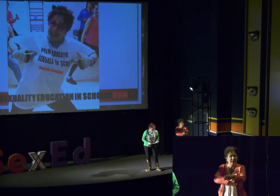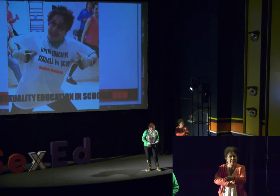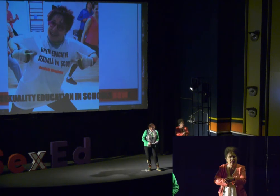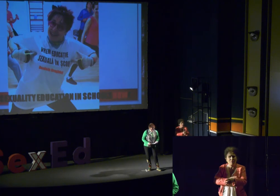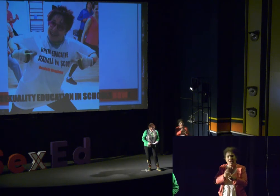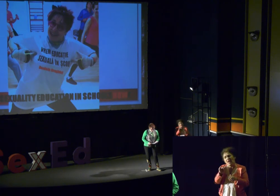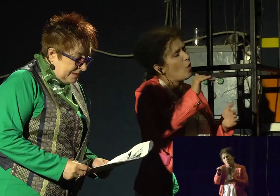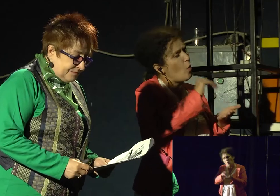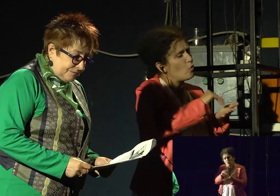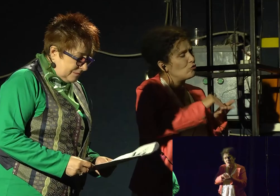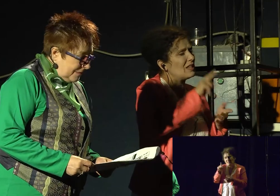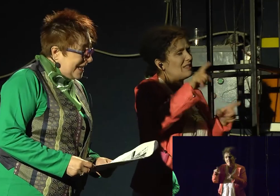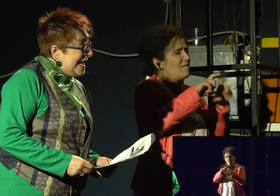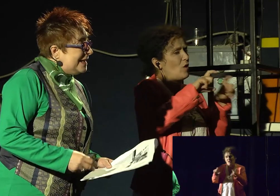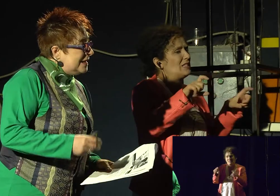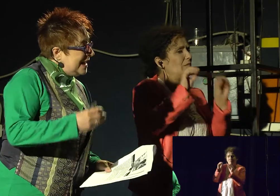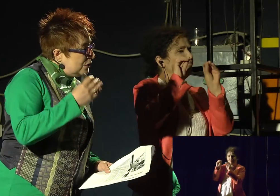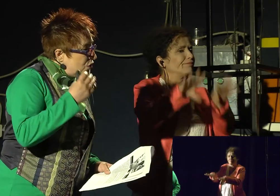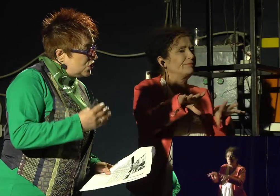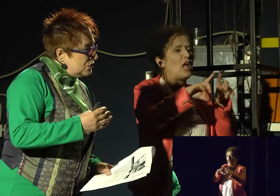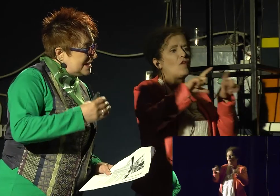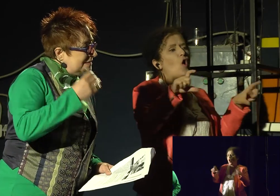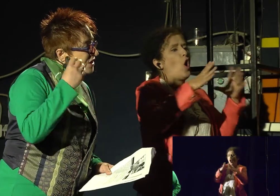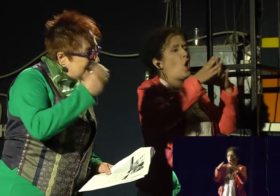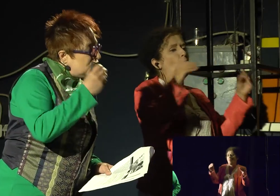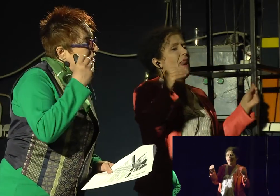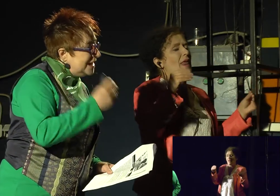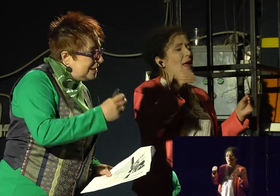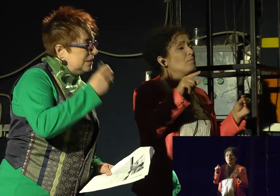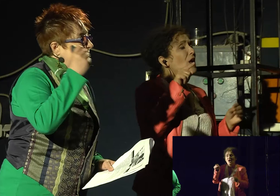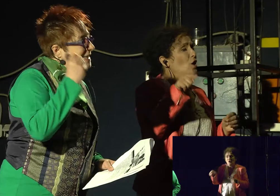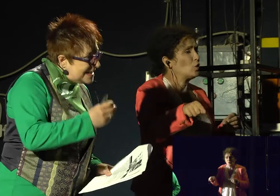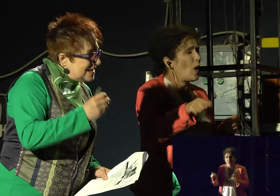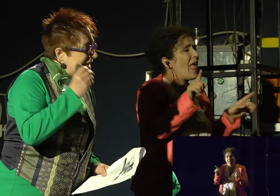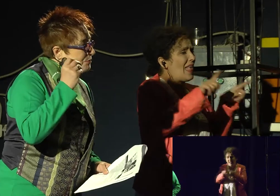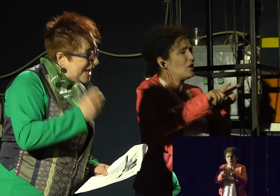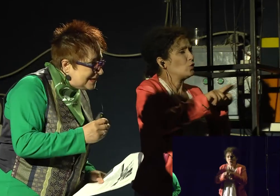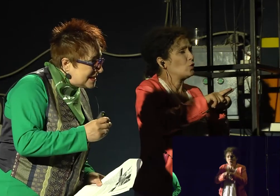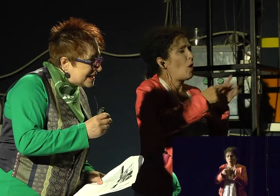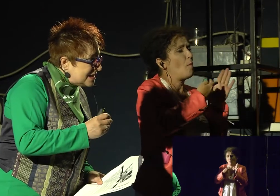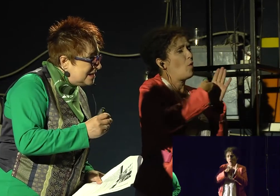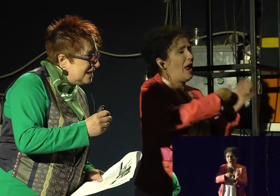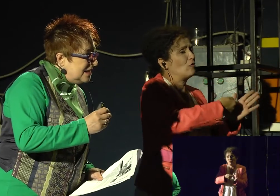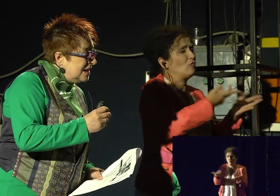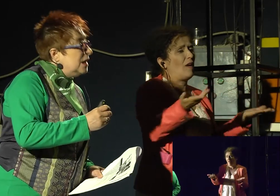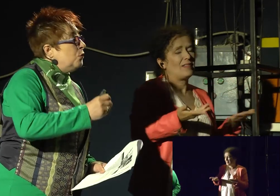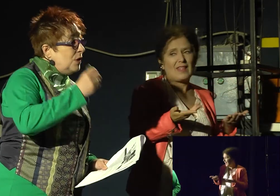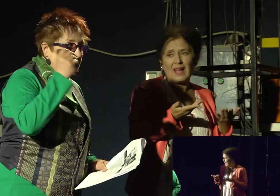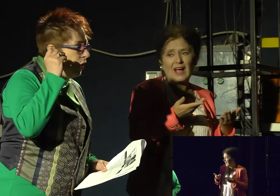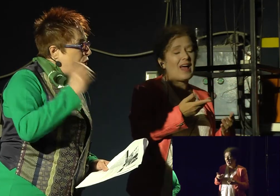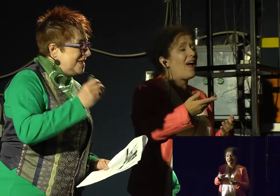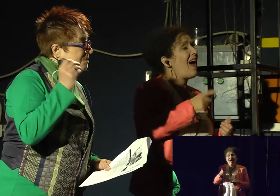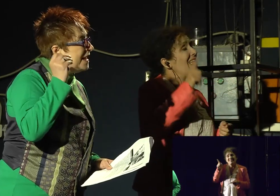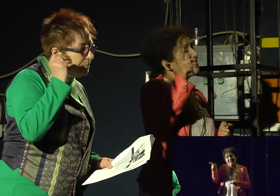in Romania. And that also shows us that such illegal, clandestine practices